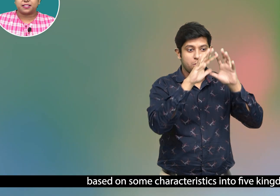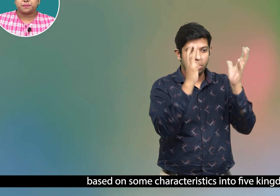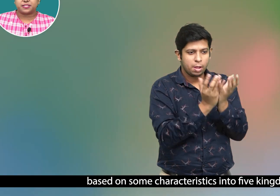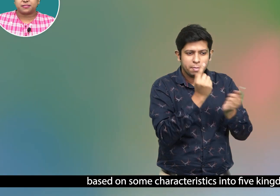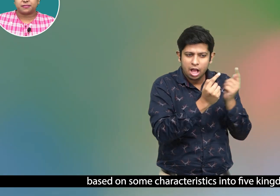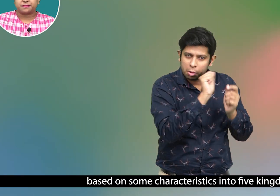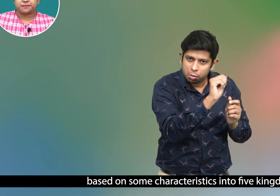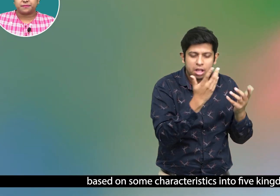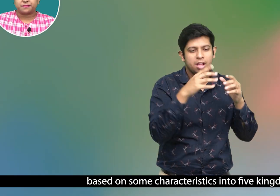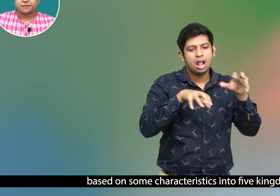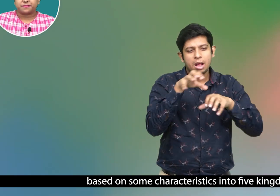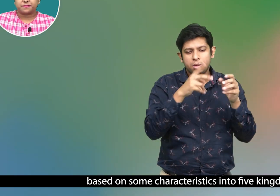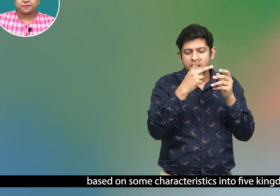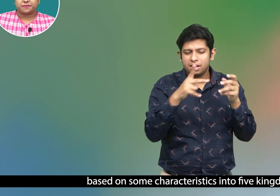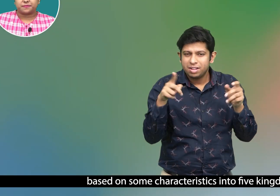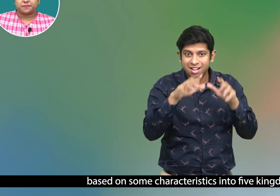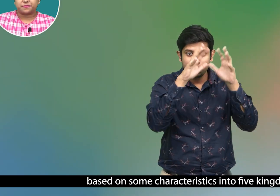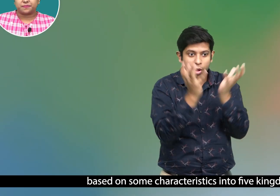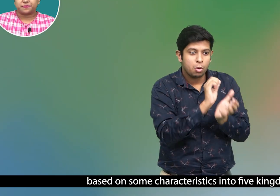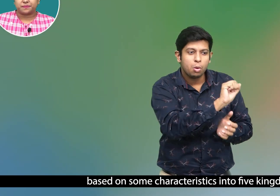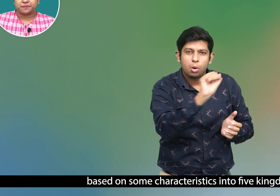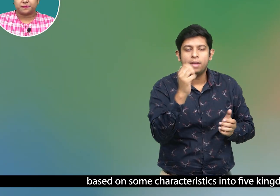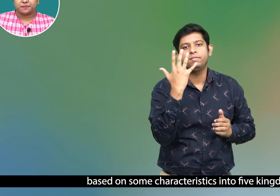5 kingdoms.